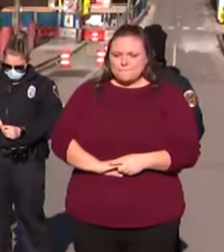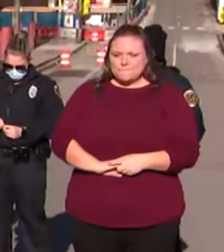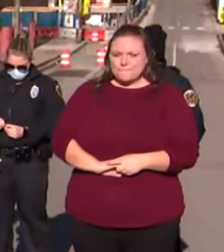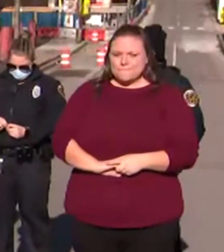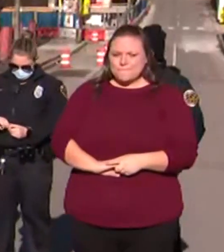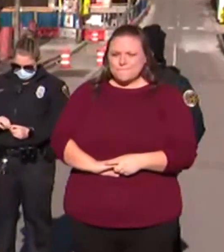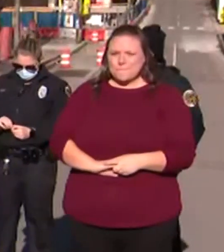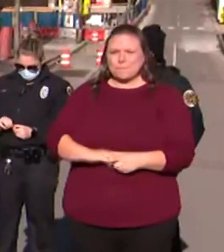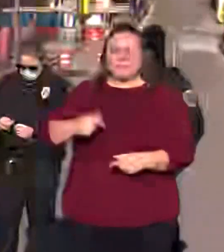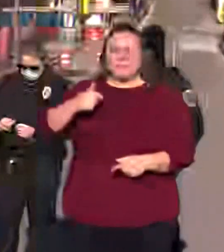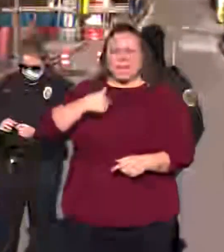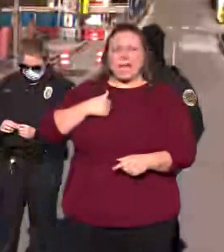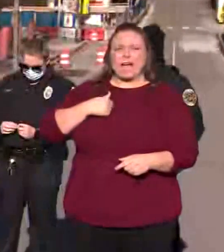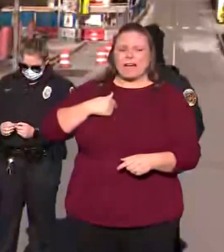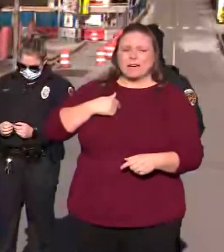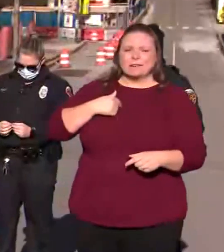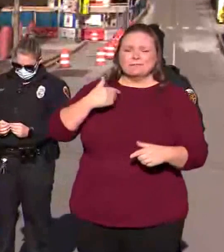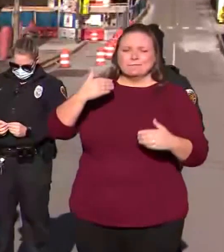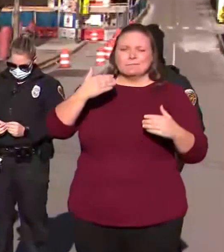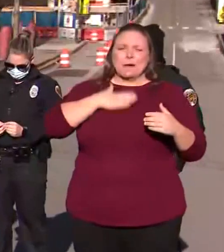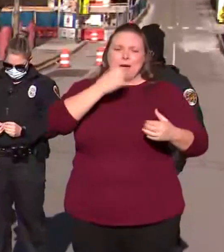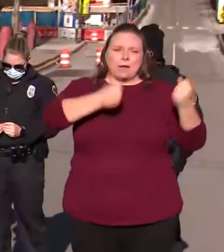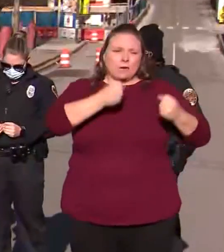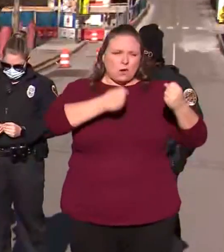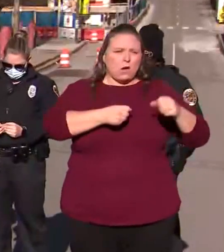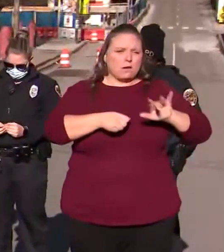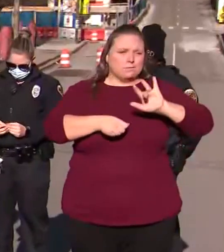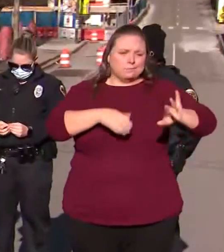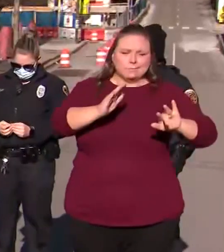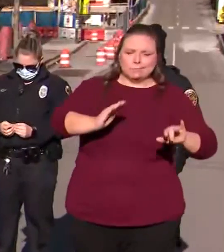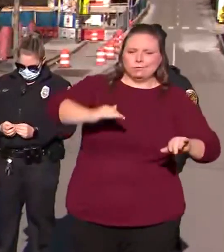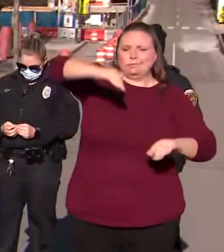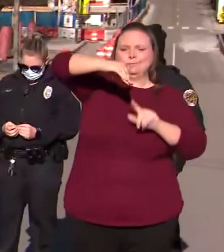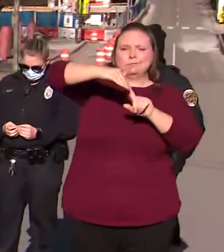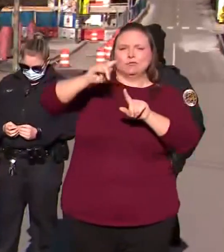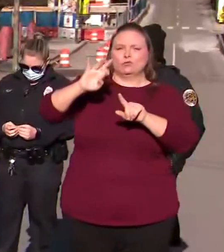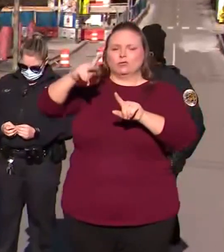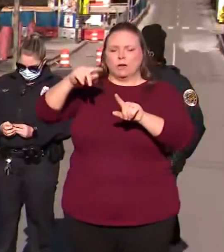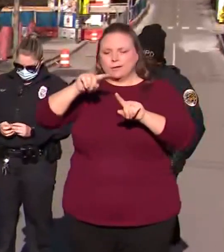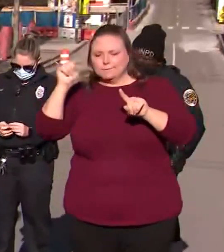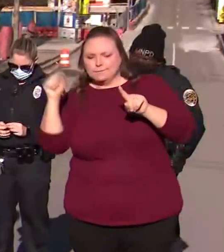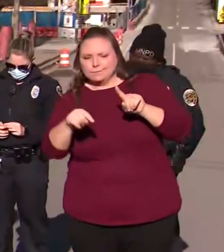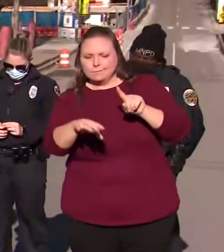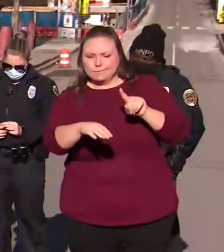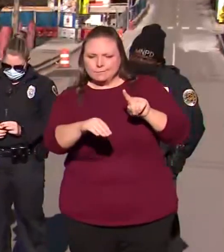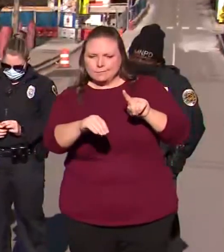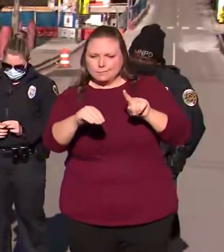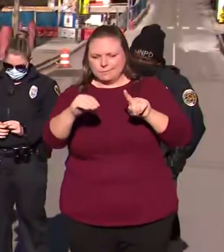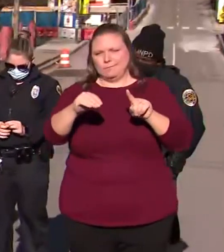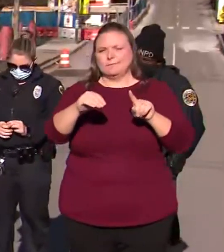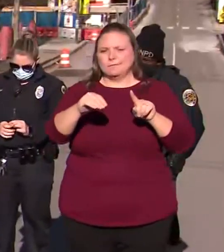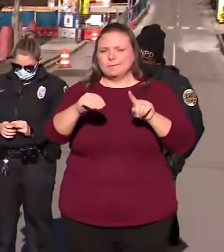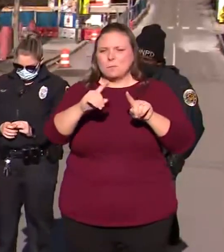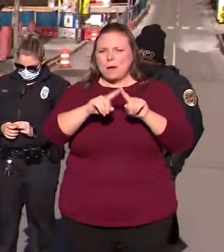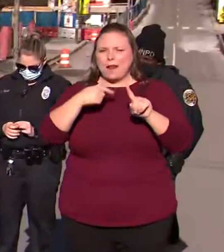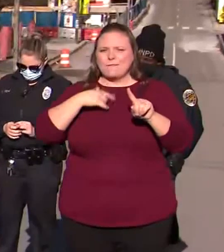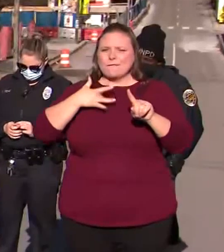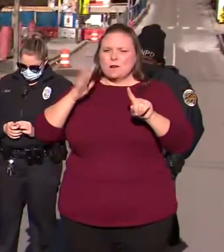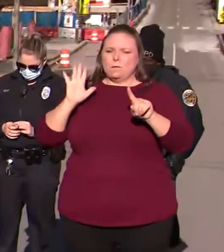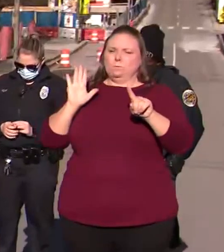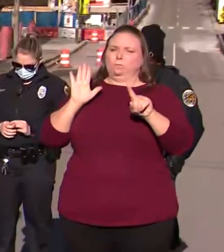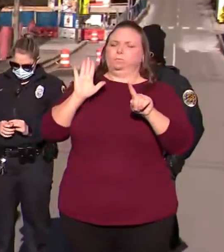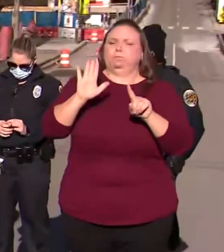actually just popped the trunk on my vehicle to get another piece of equipment out, at which point I just felt a push,